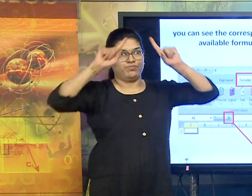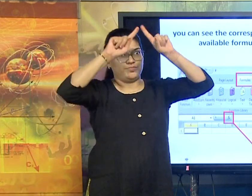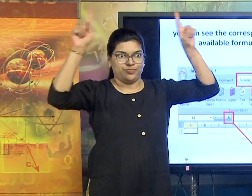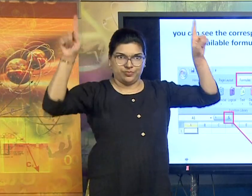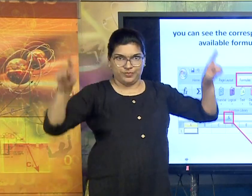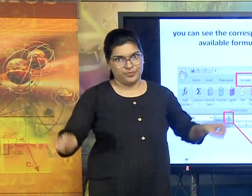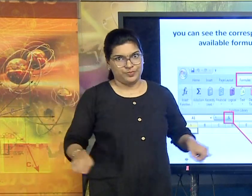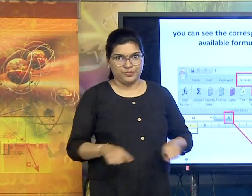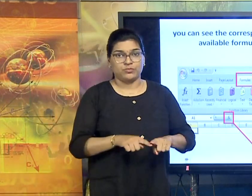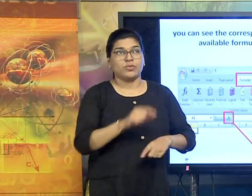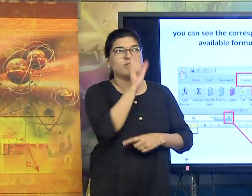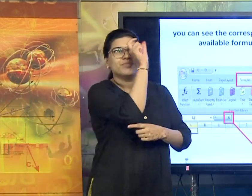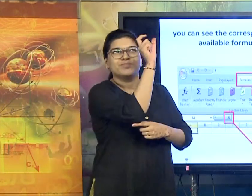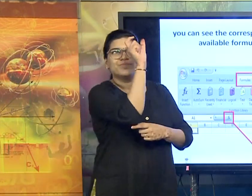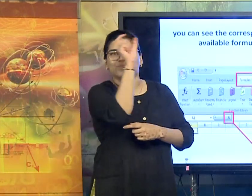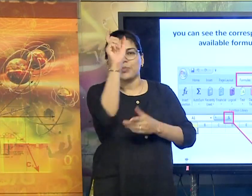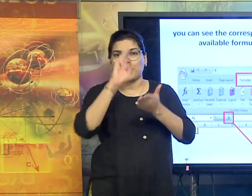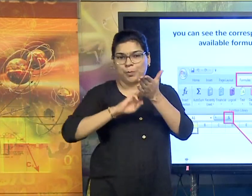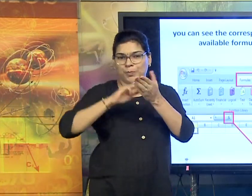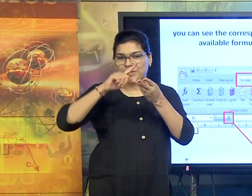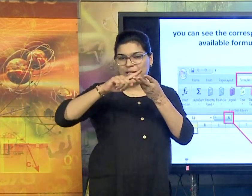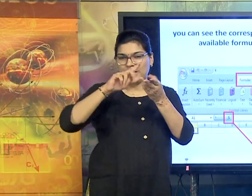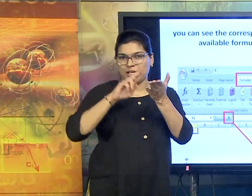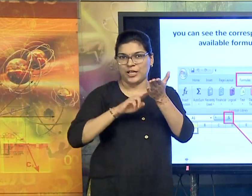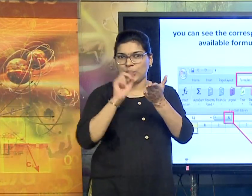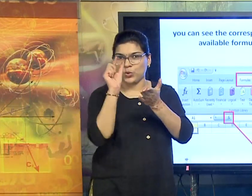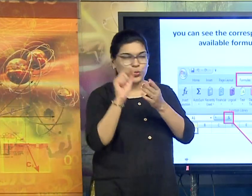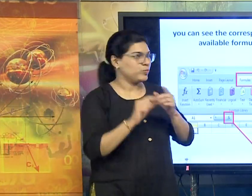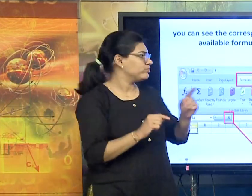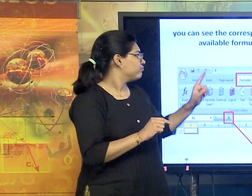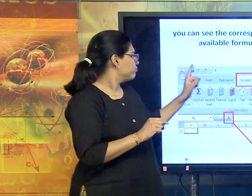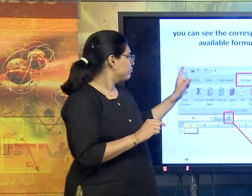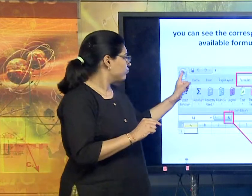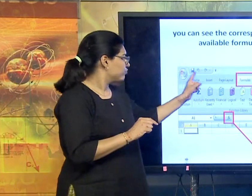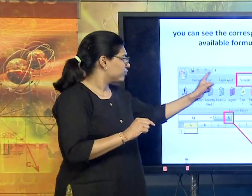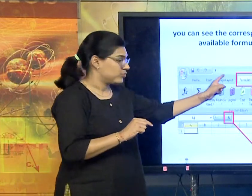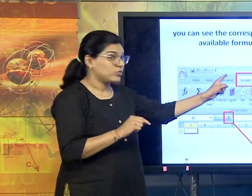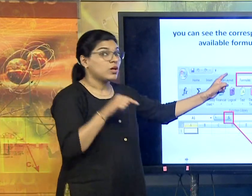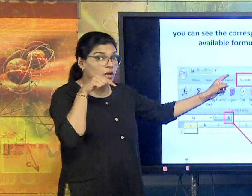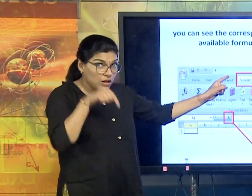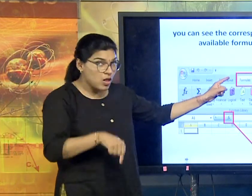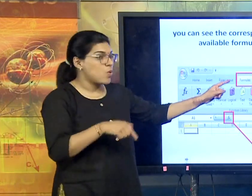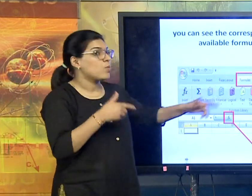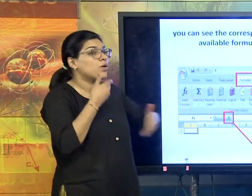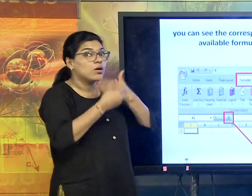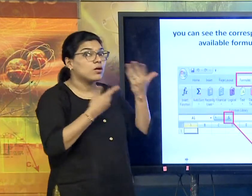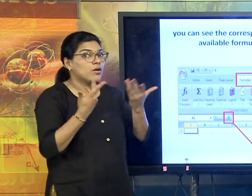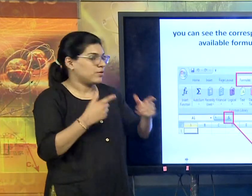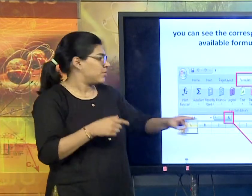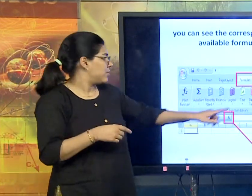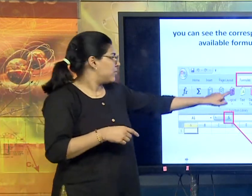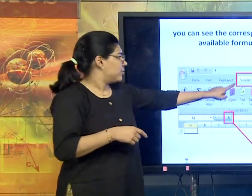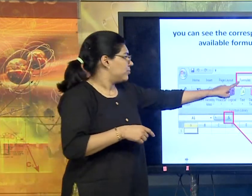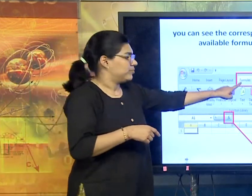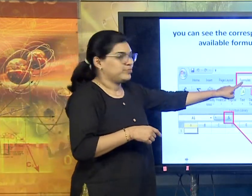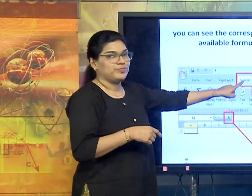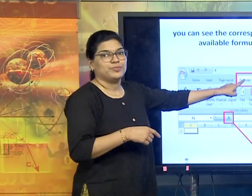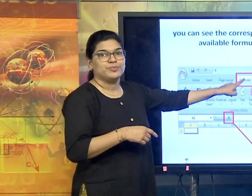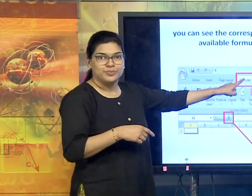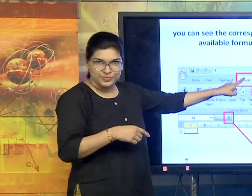to remember that whenever in this video we are talking about file, that means we are talking